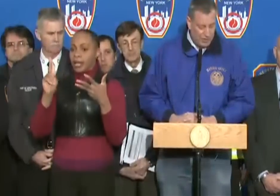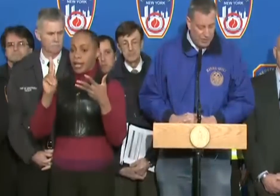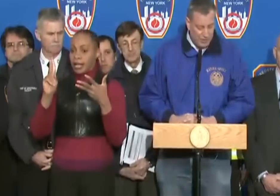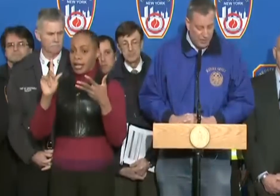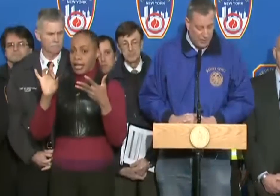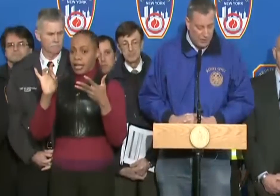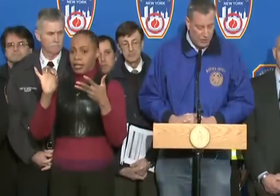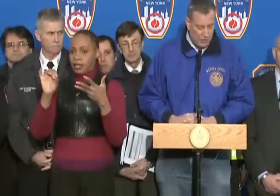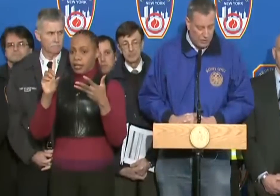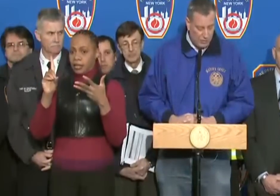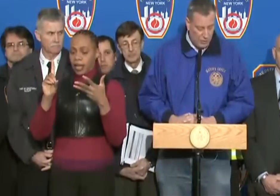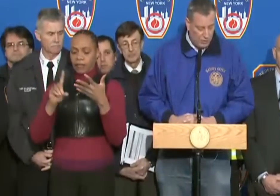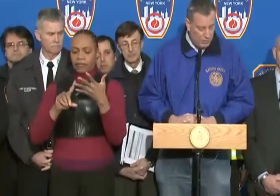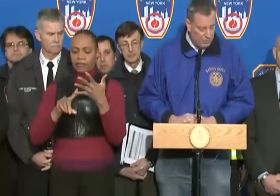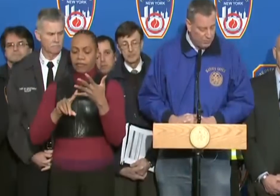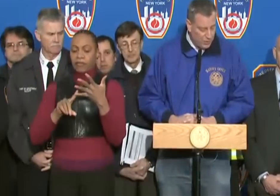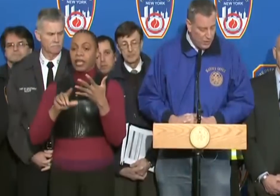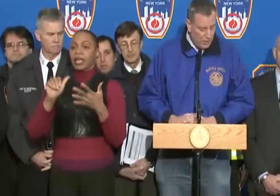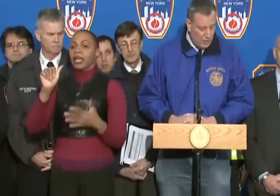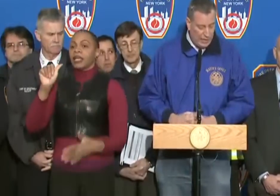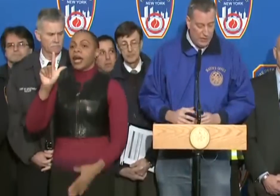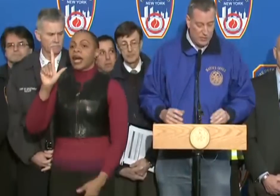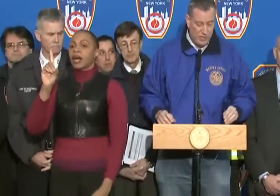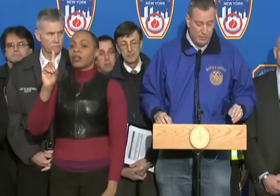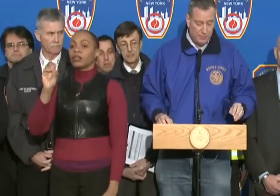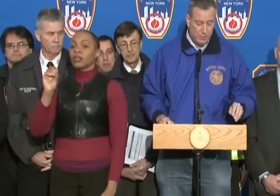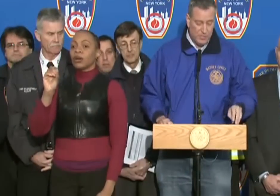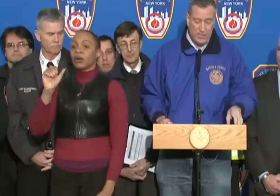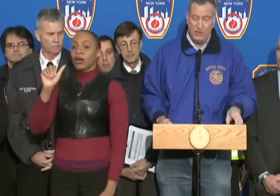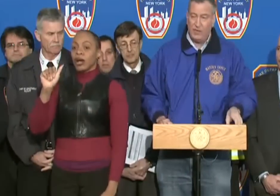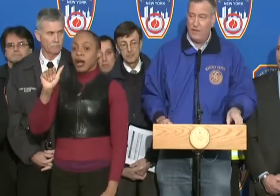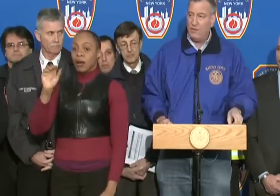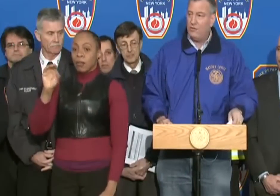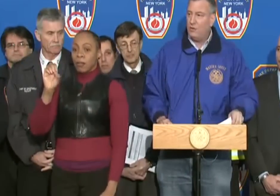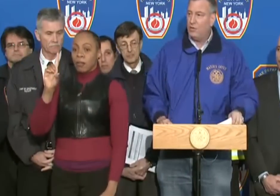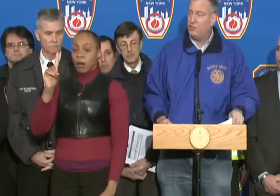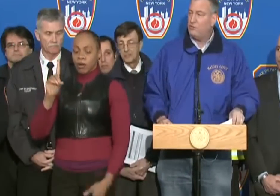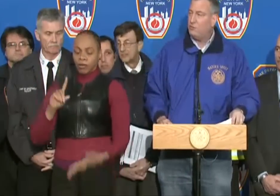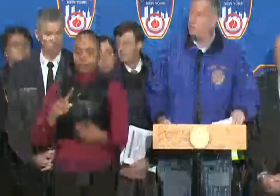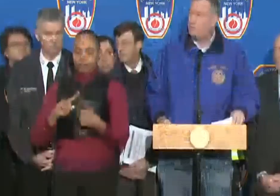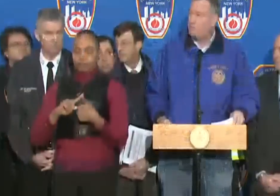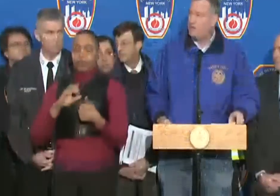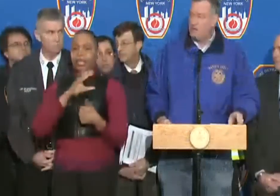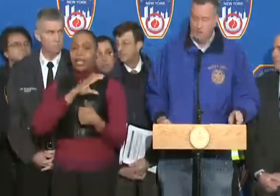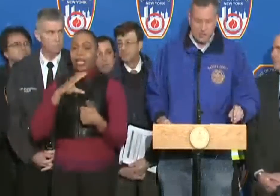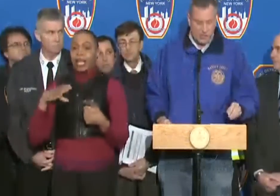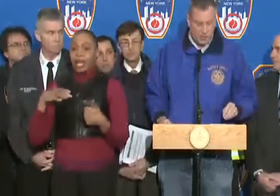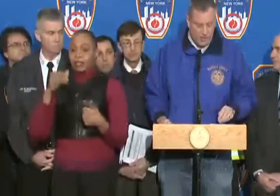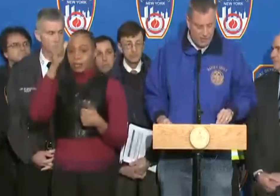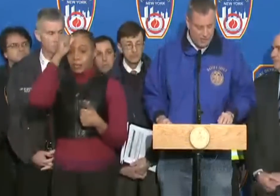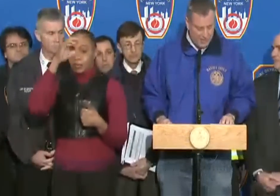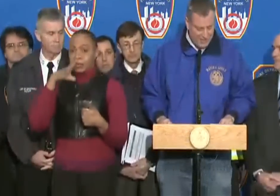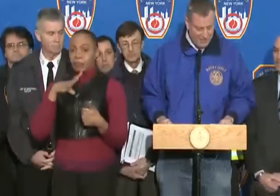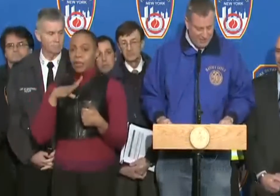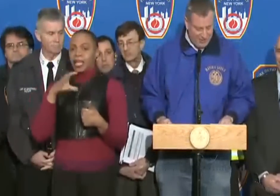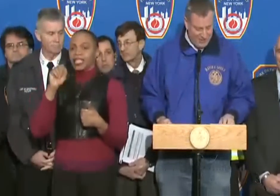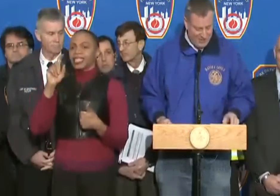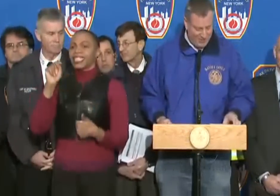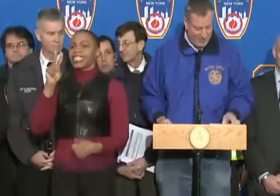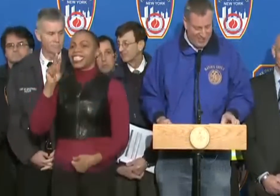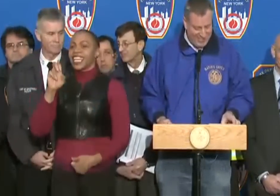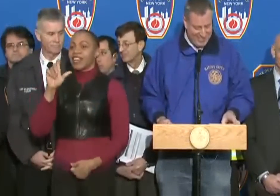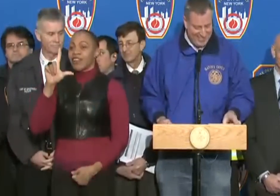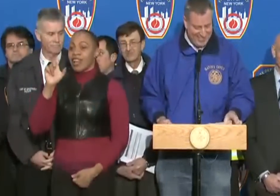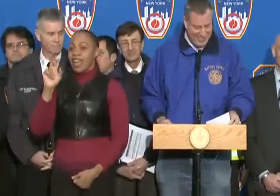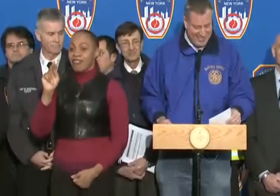of EMS Abdo Namod, Councilman Steve Levin, who I always refer to as my cellmate from